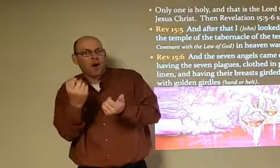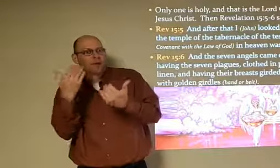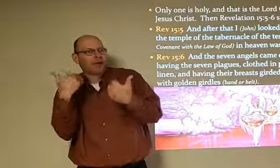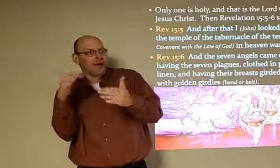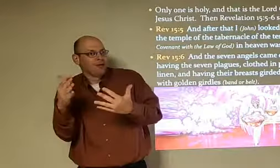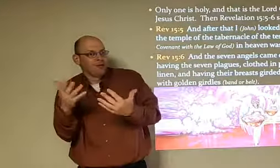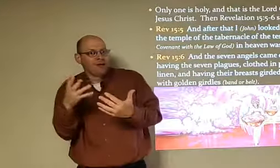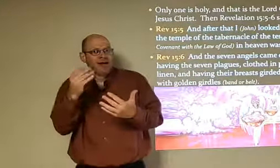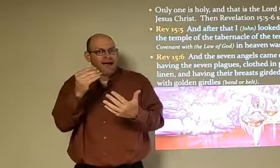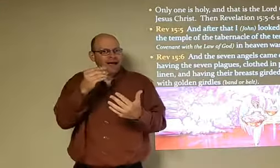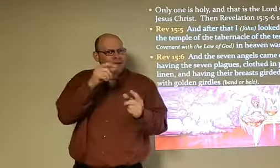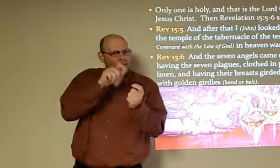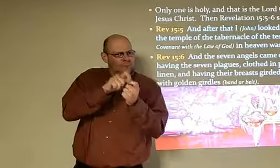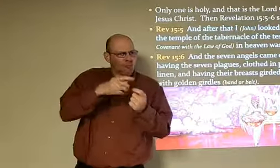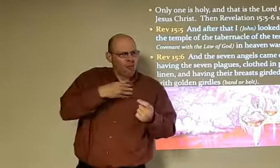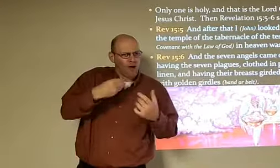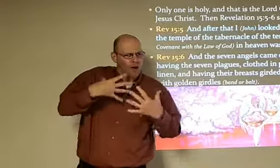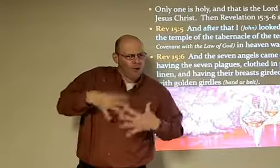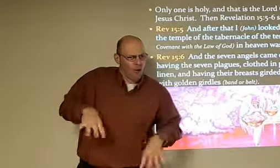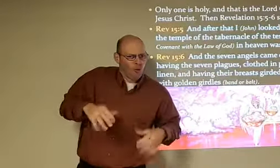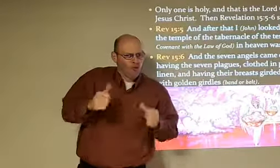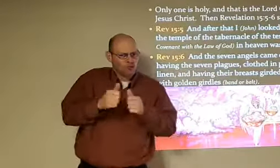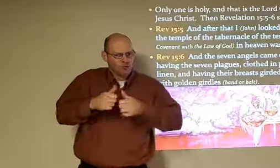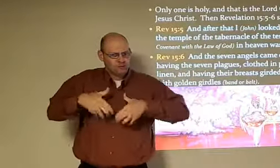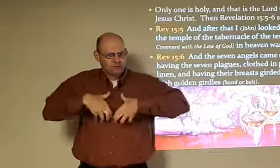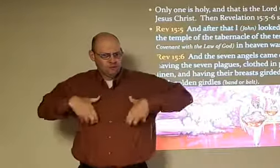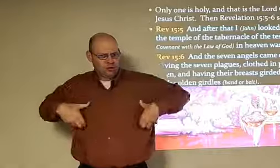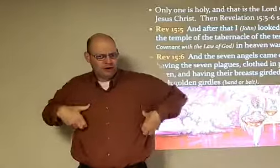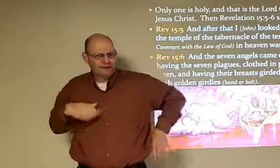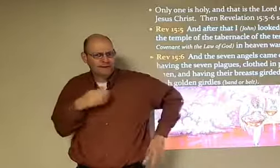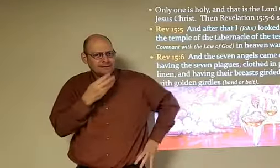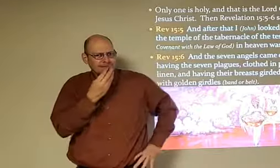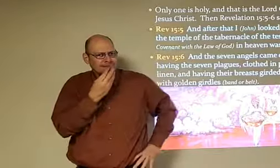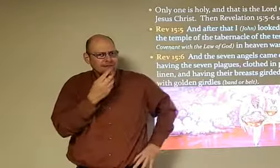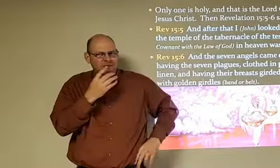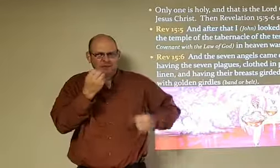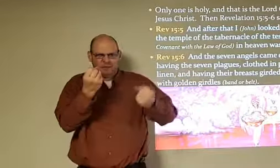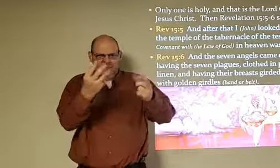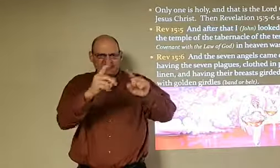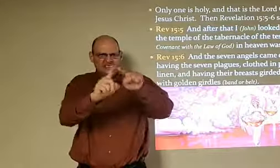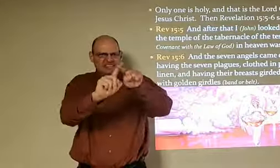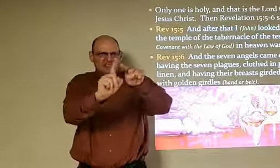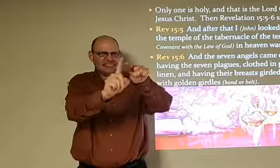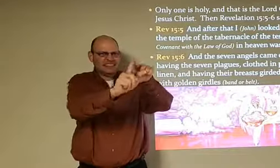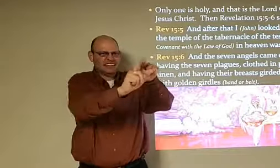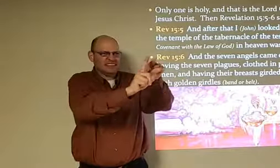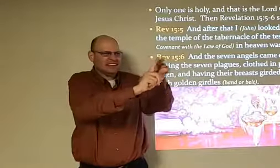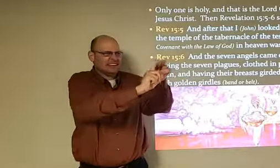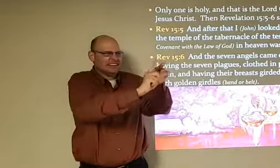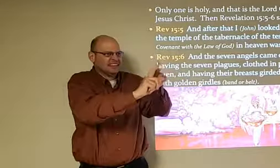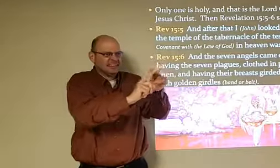I don't know, it doesn't say. And it's specific with white and this gold girdle. Huh, it's just